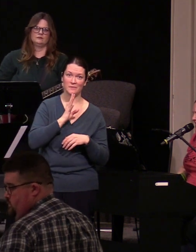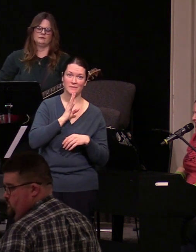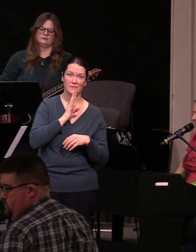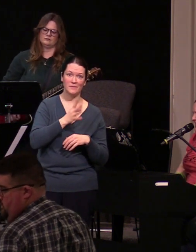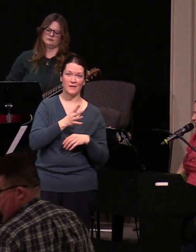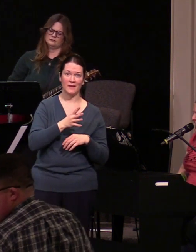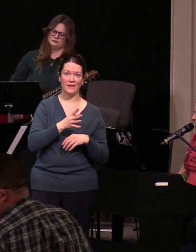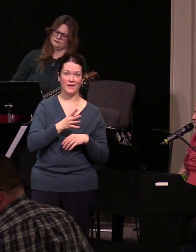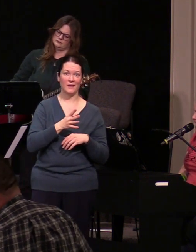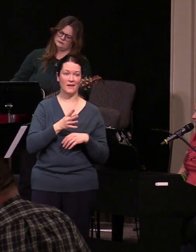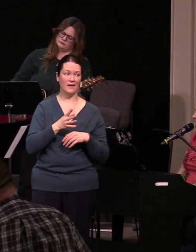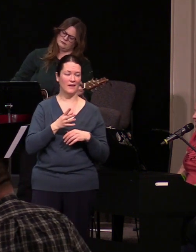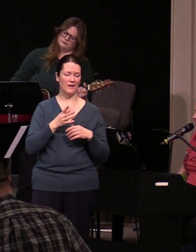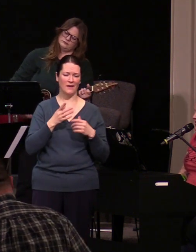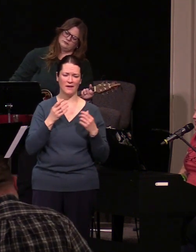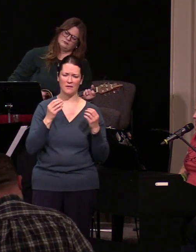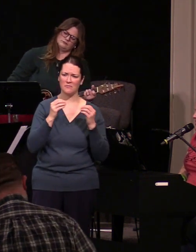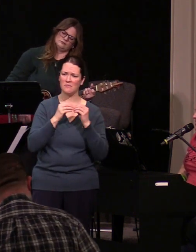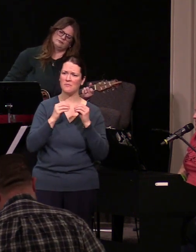speak,